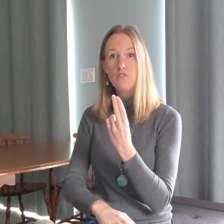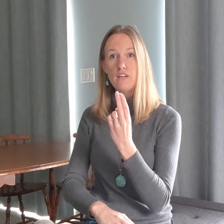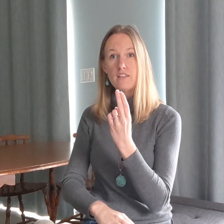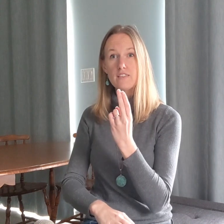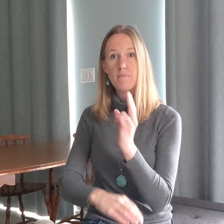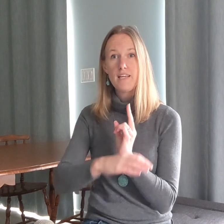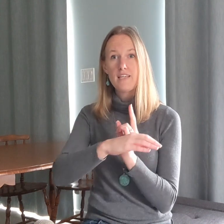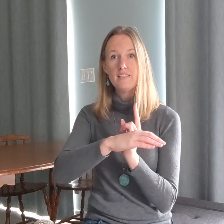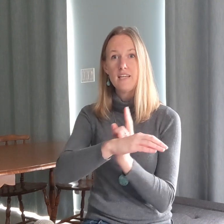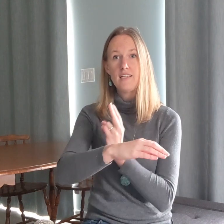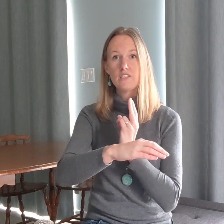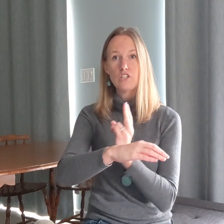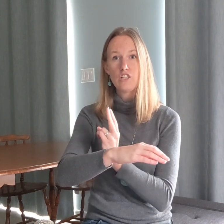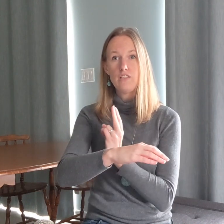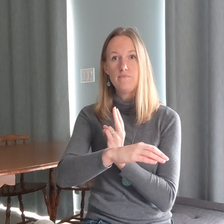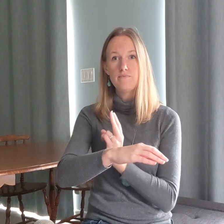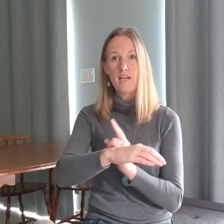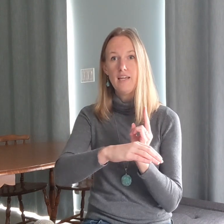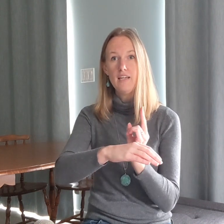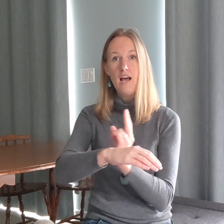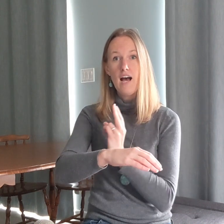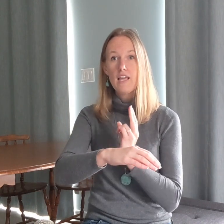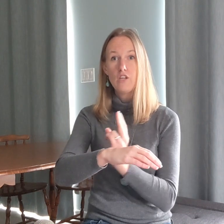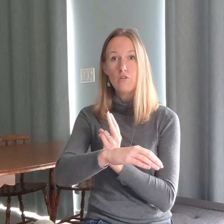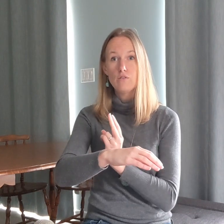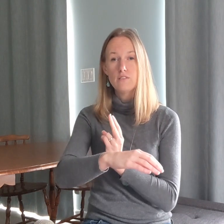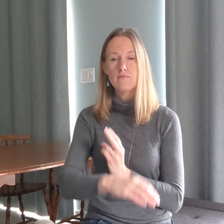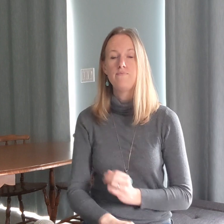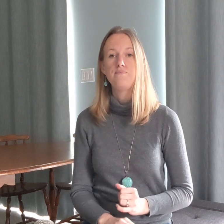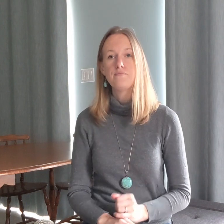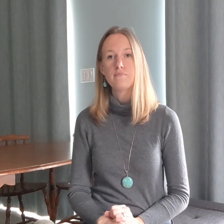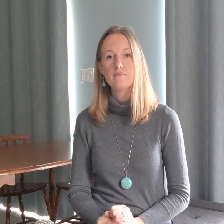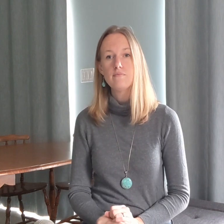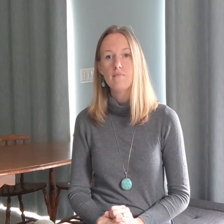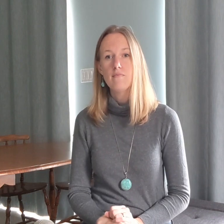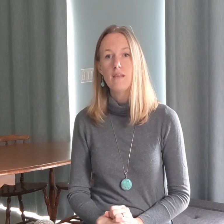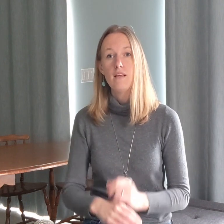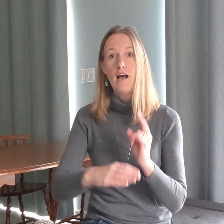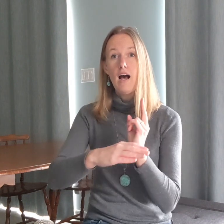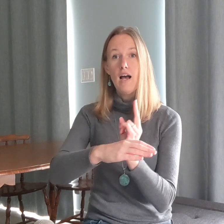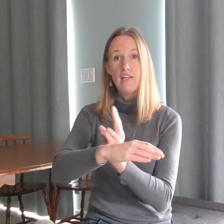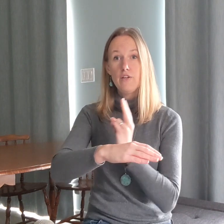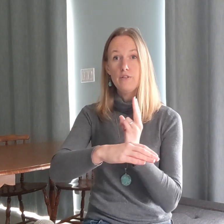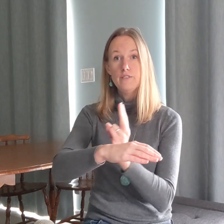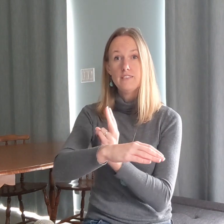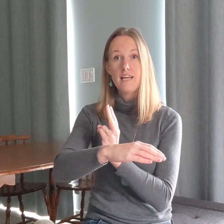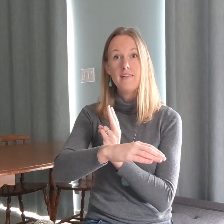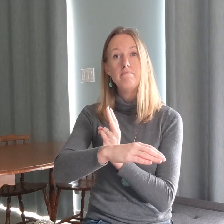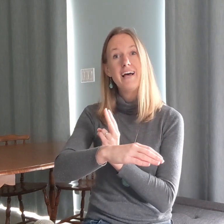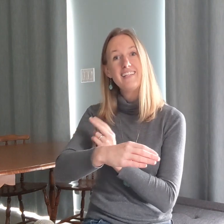fingers up like this and it's a circle. Okay I use I use and melody